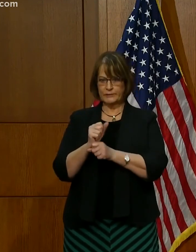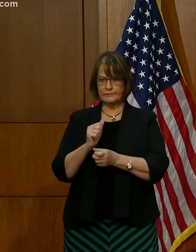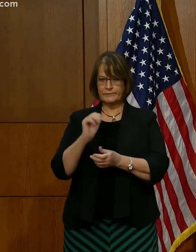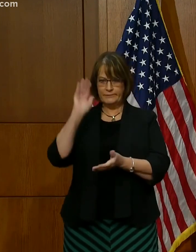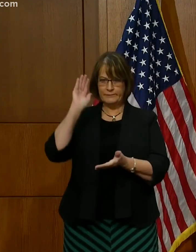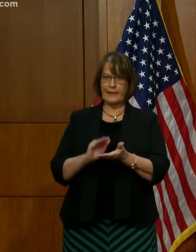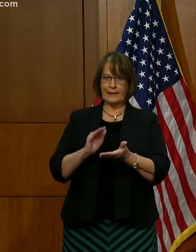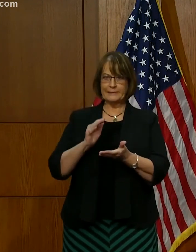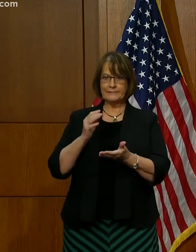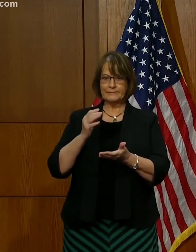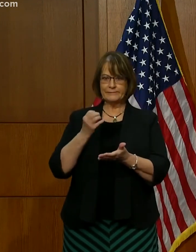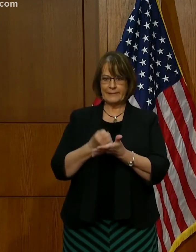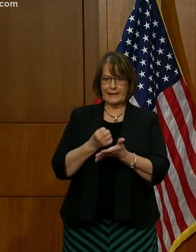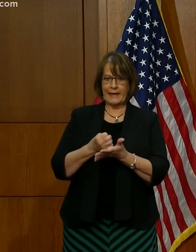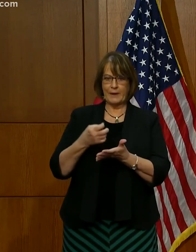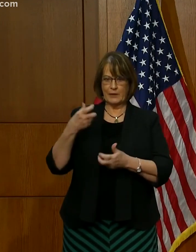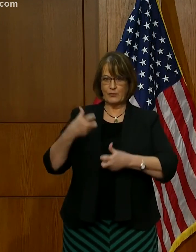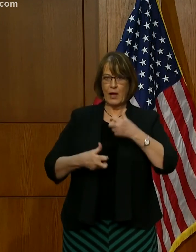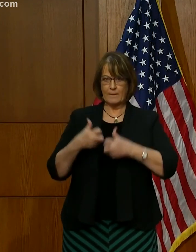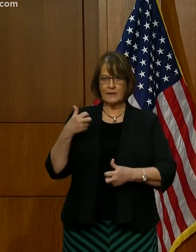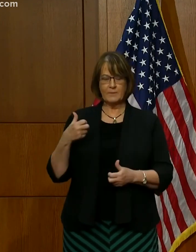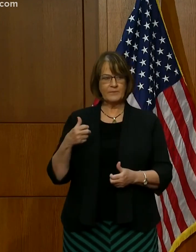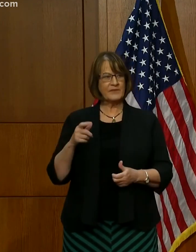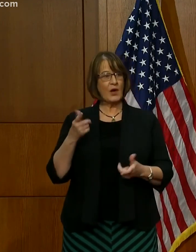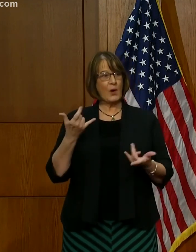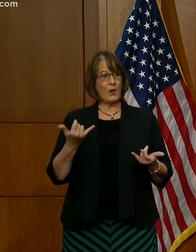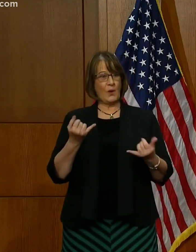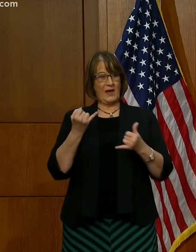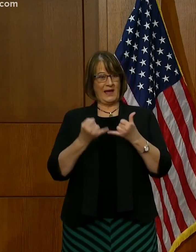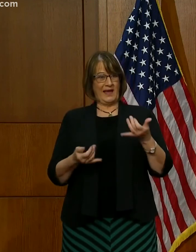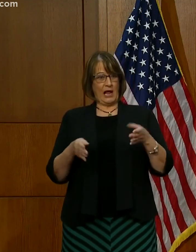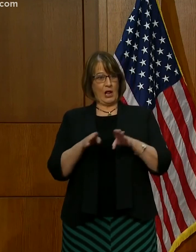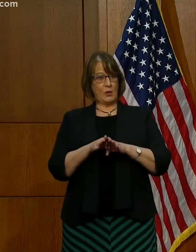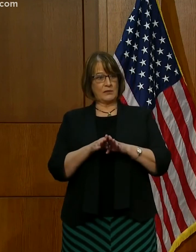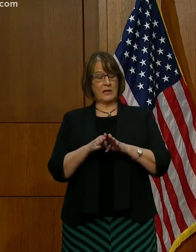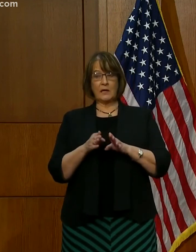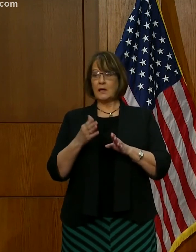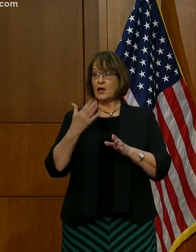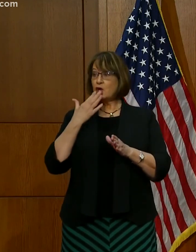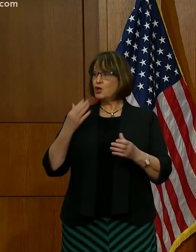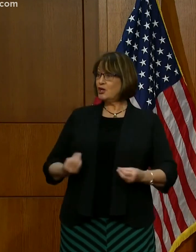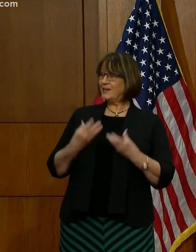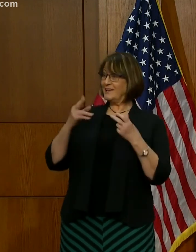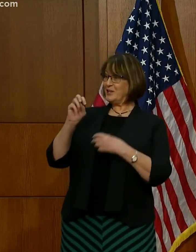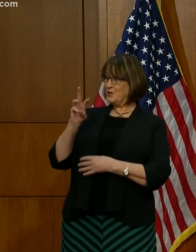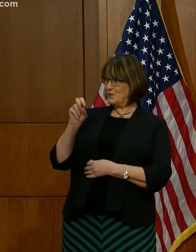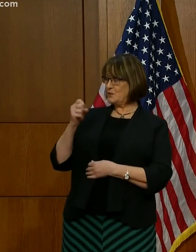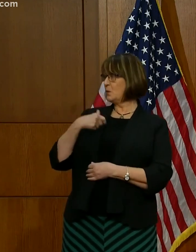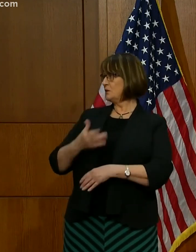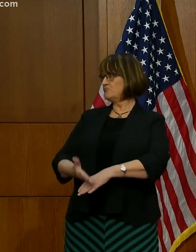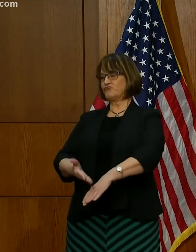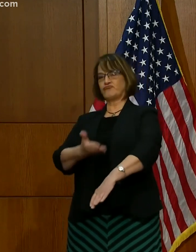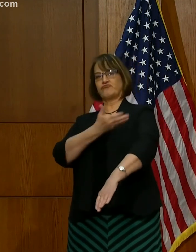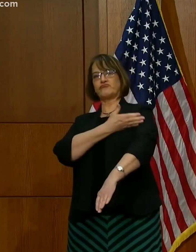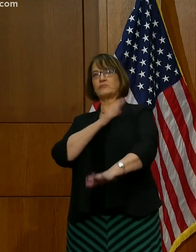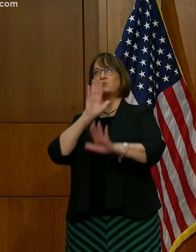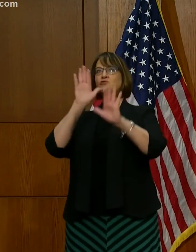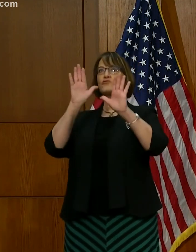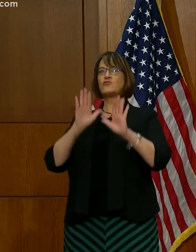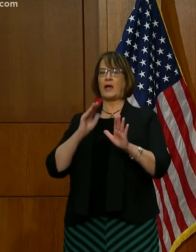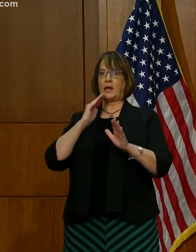So in closing, I think a lot of encouraging news today. We have made great progress in our